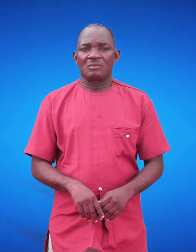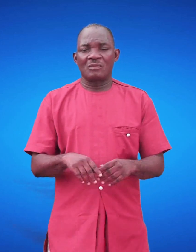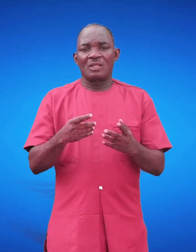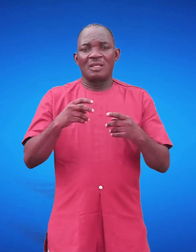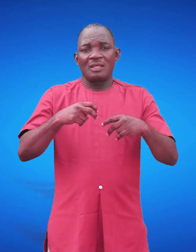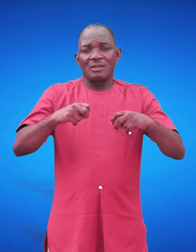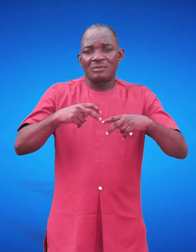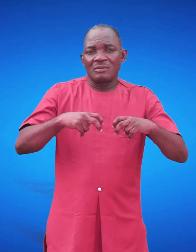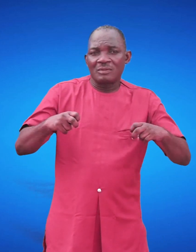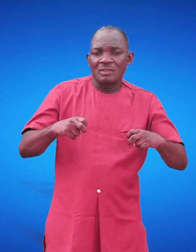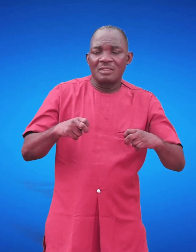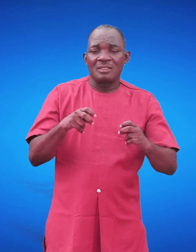electronic payment.